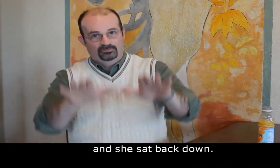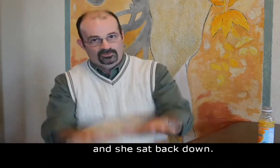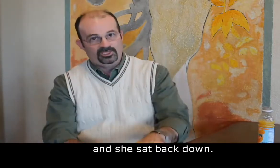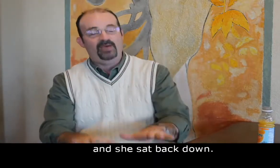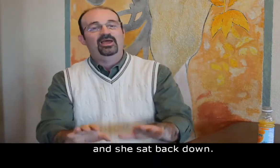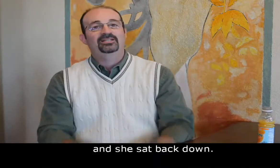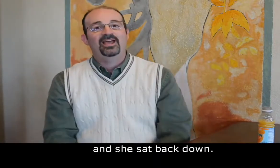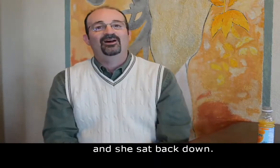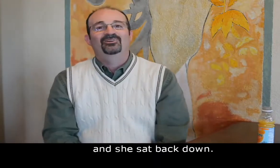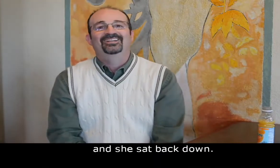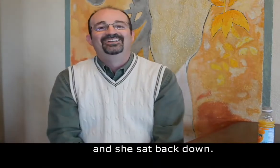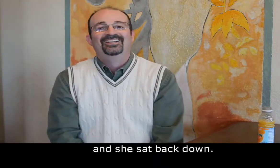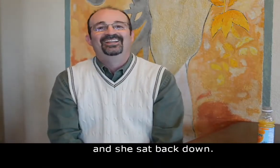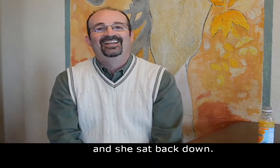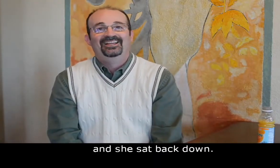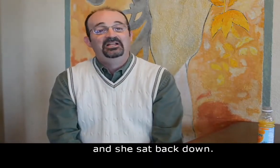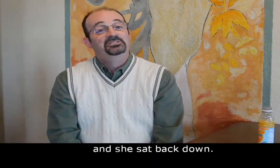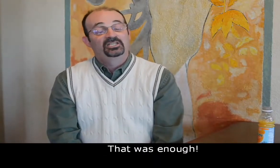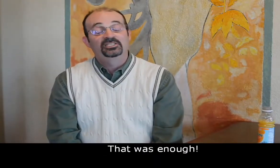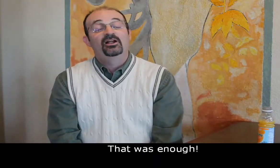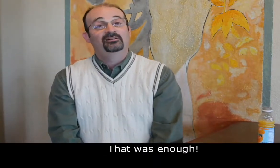sat back down. So I said, oh.